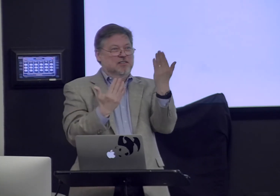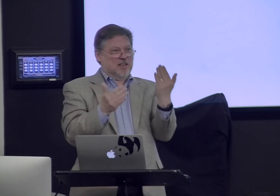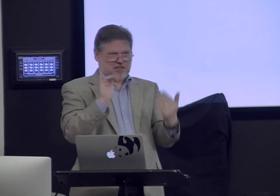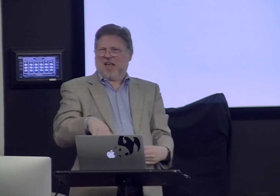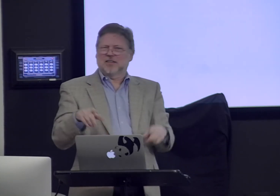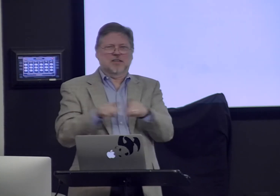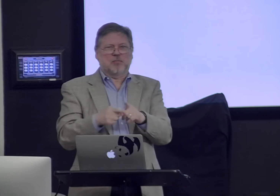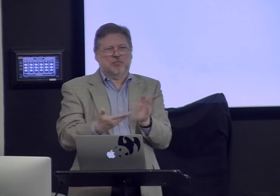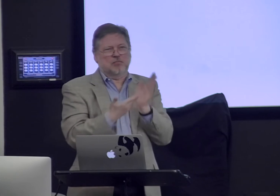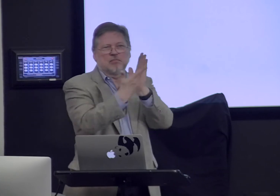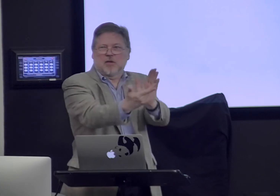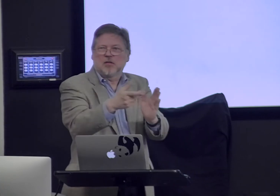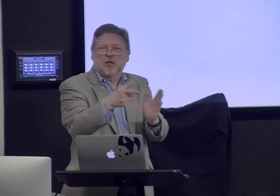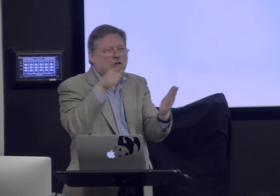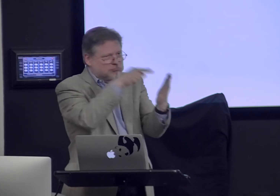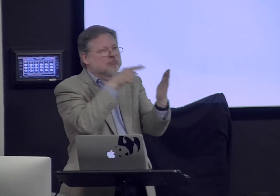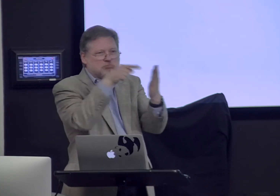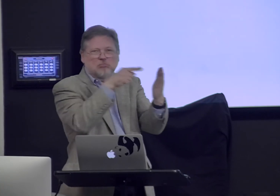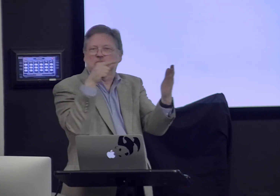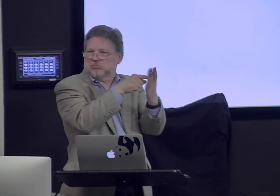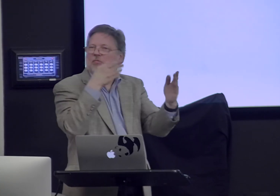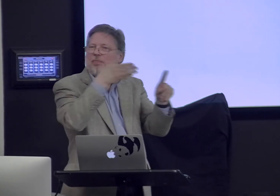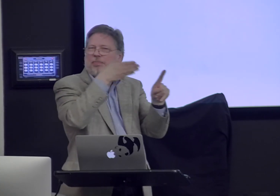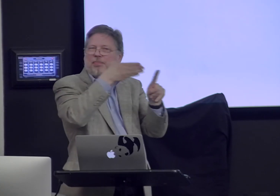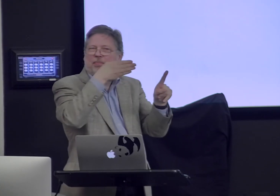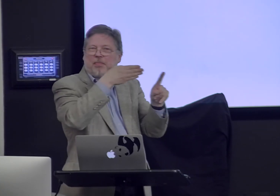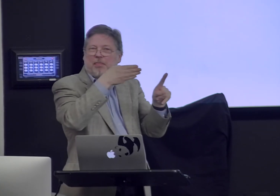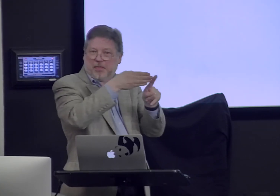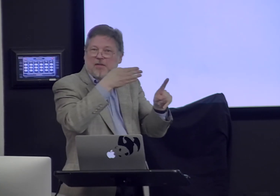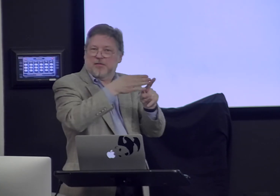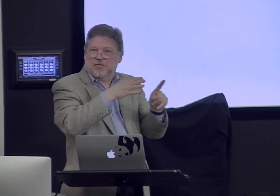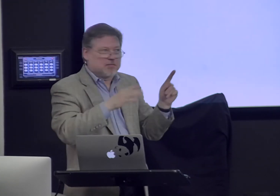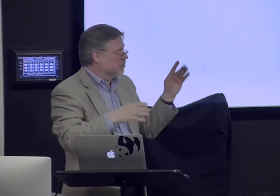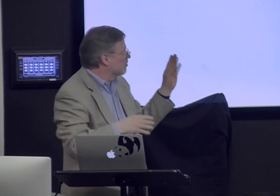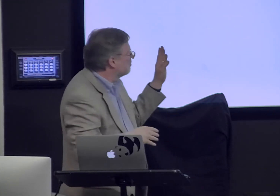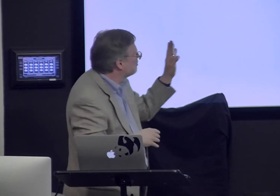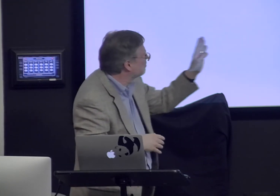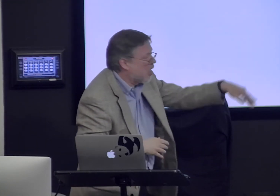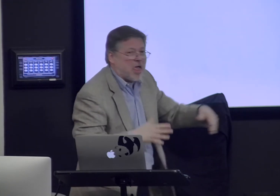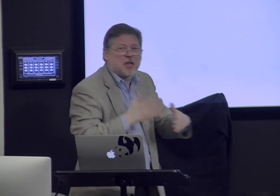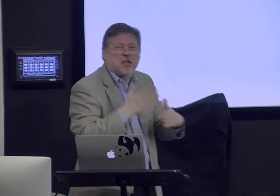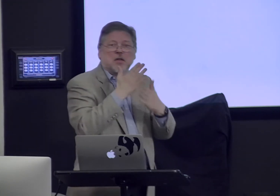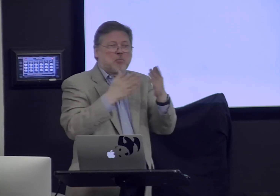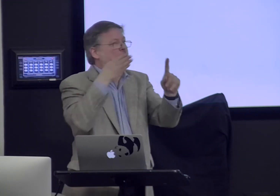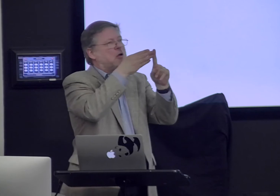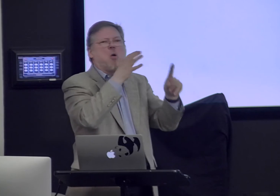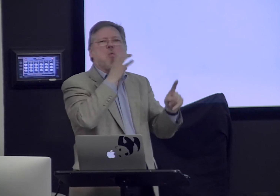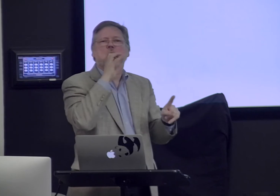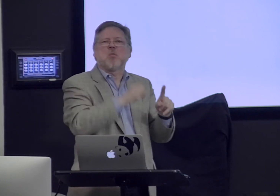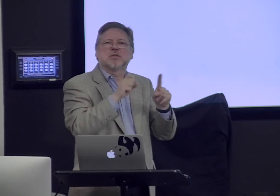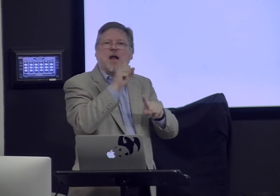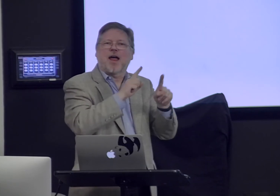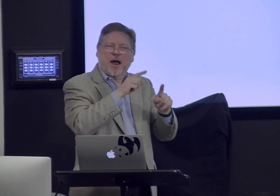here in the Washington, D.C. region. We did the same sort of task, and there were some items